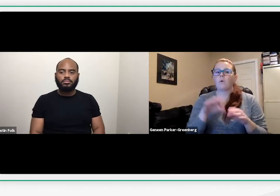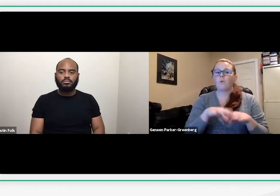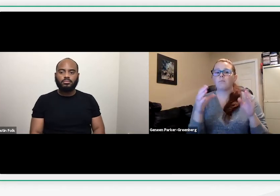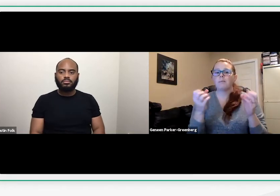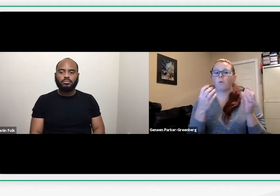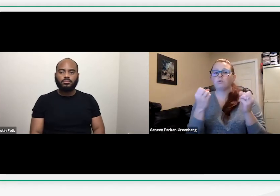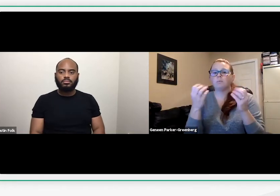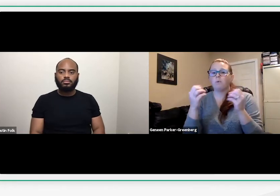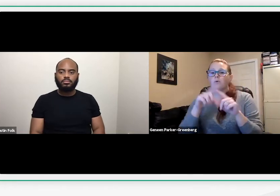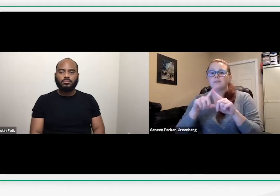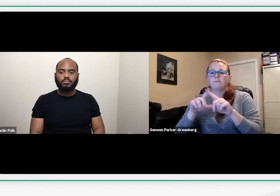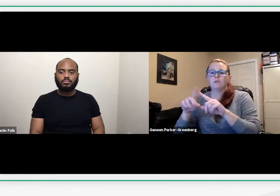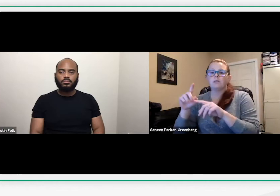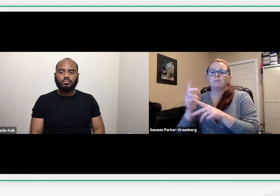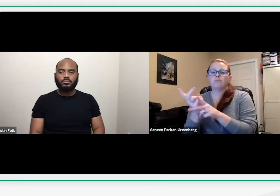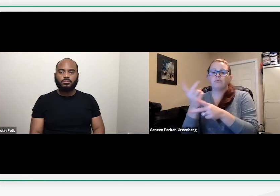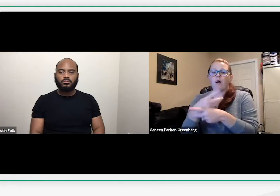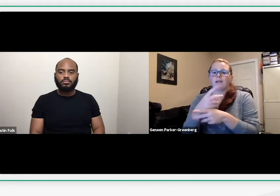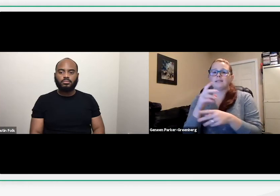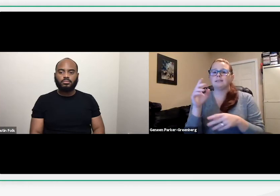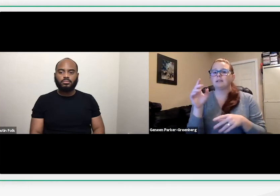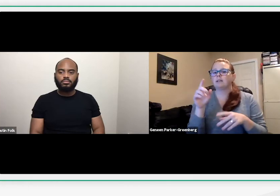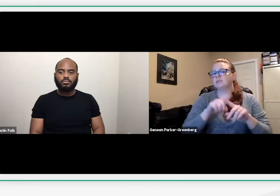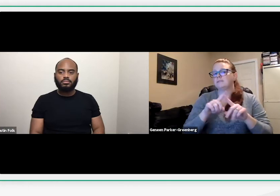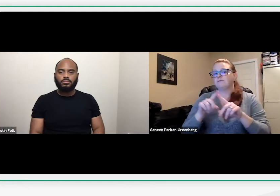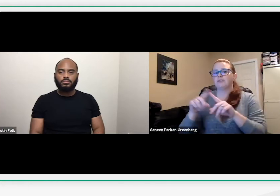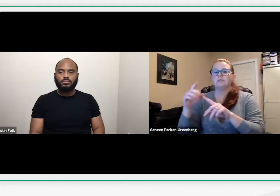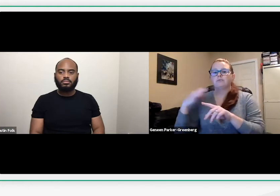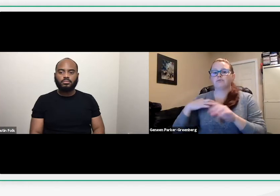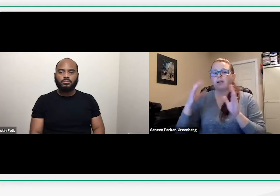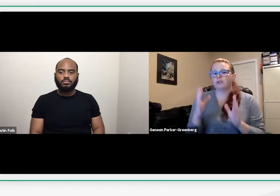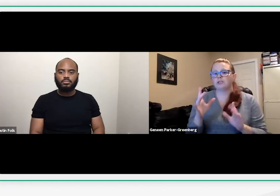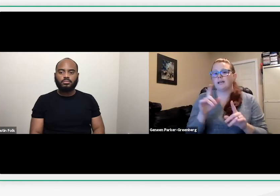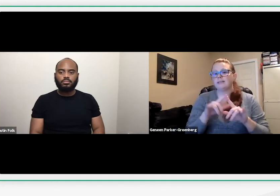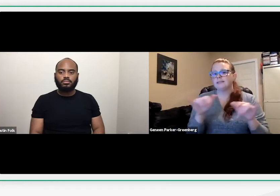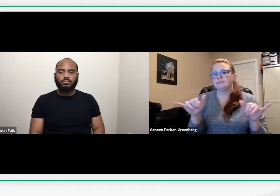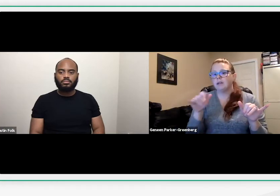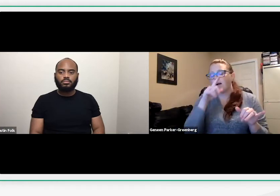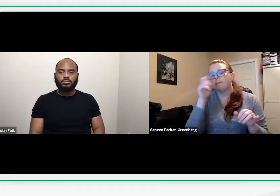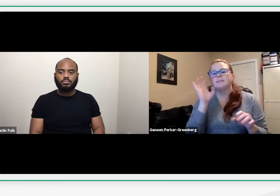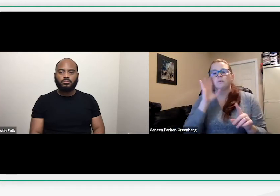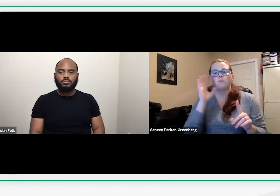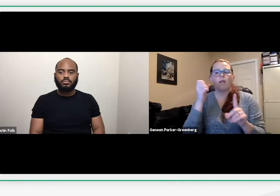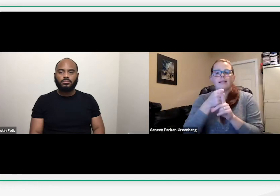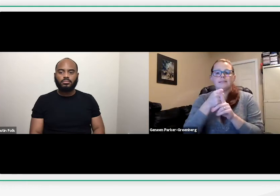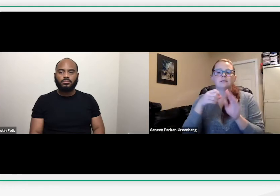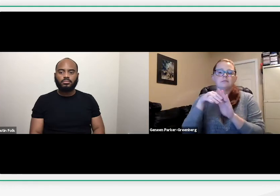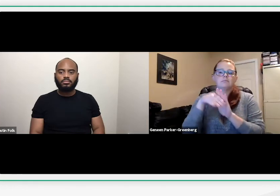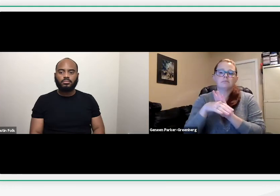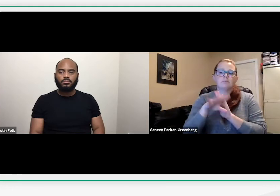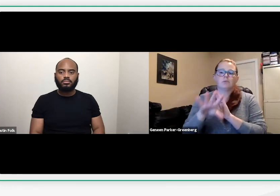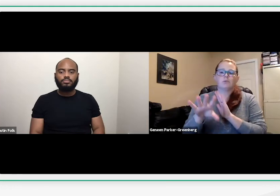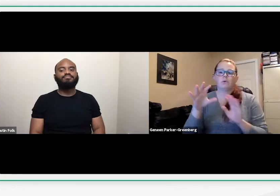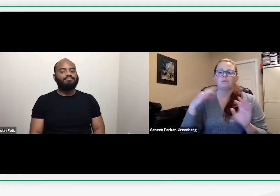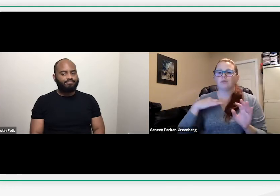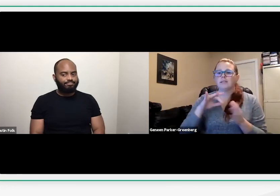I do have to warn you, though, not to open multiple products or loans with different creditors at the